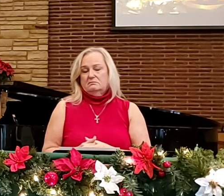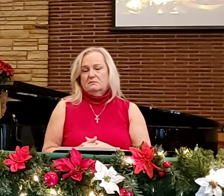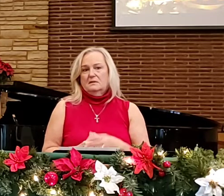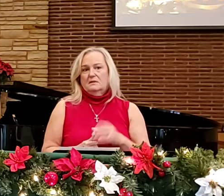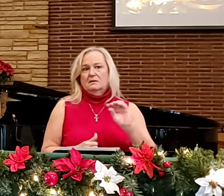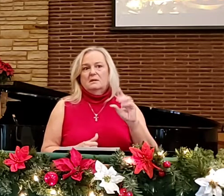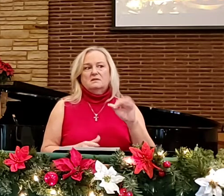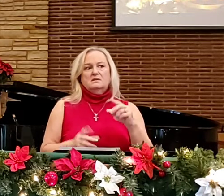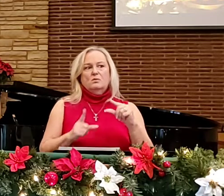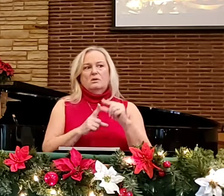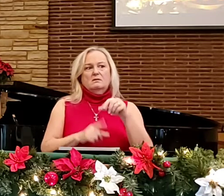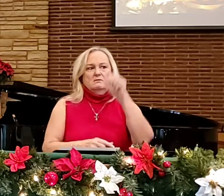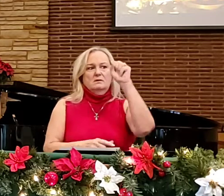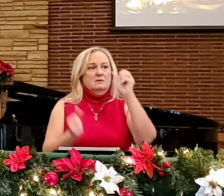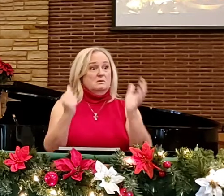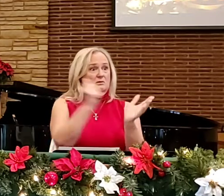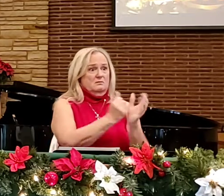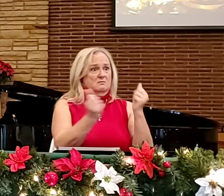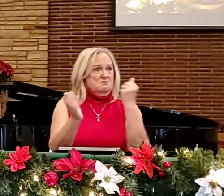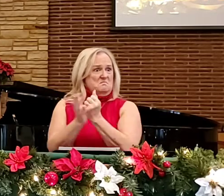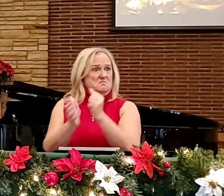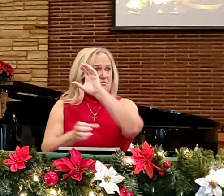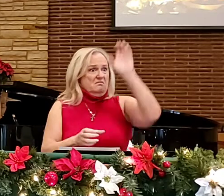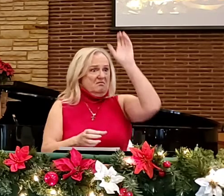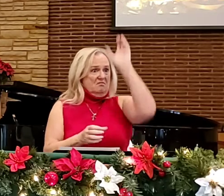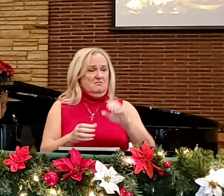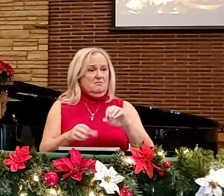does the word crucified mean anything to you?